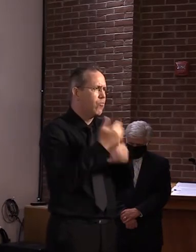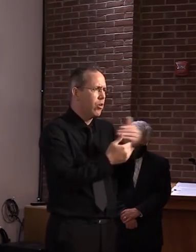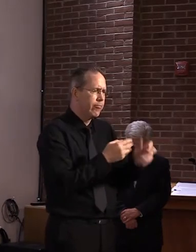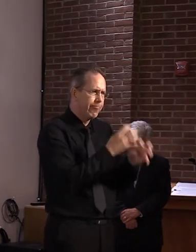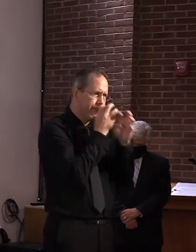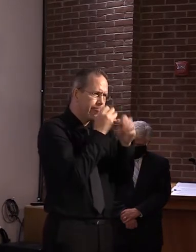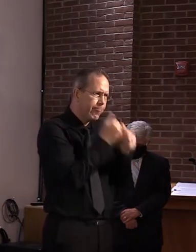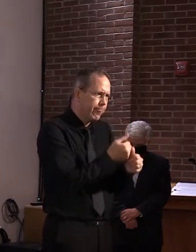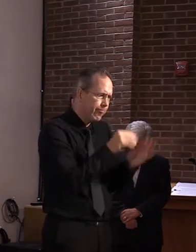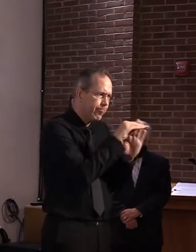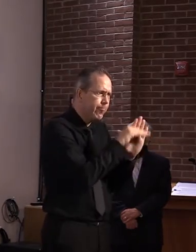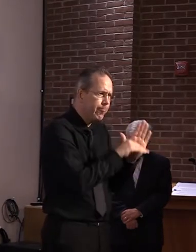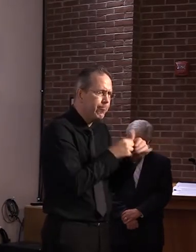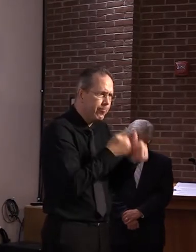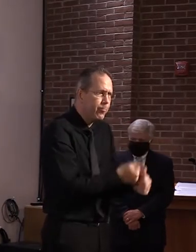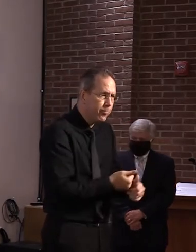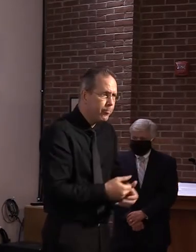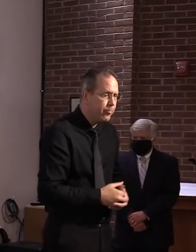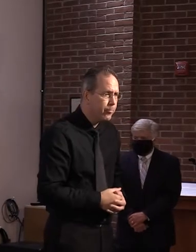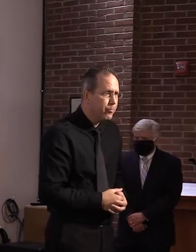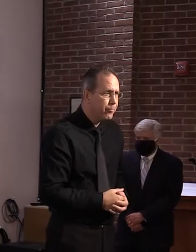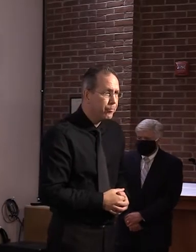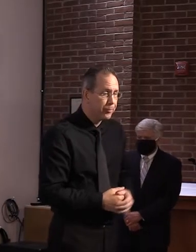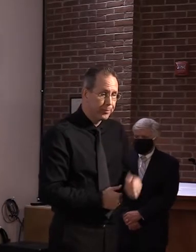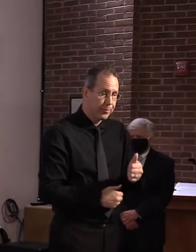Perfect. Thank you so much.